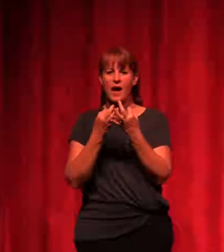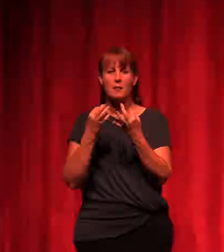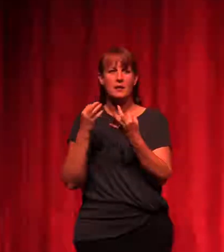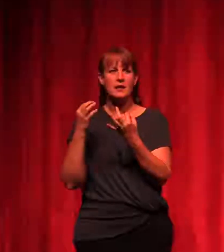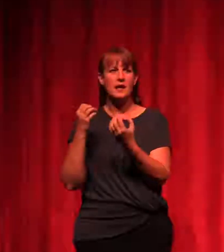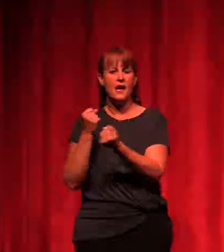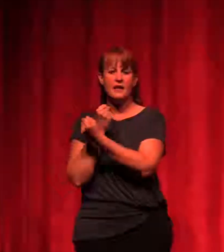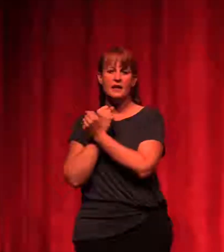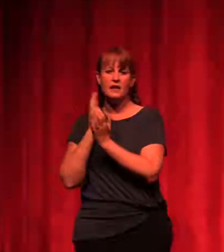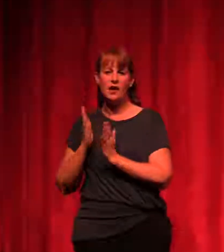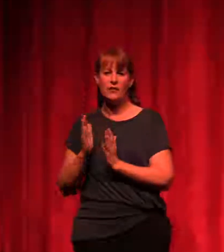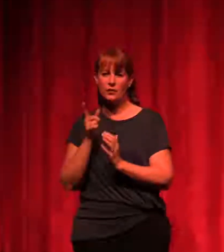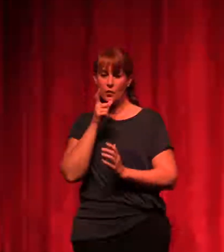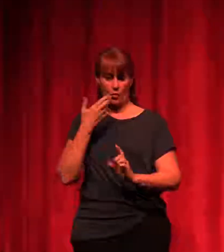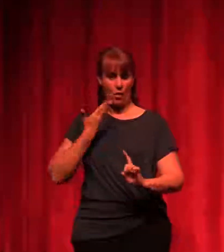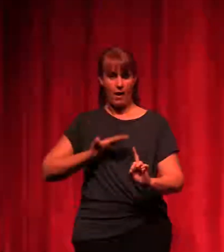am,